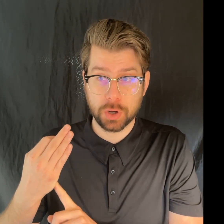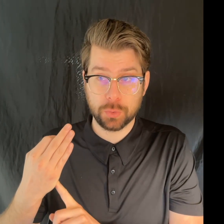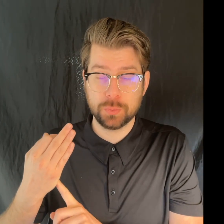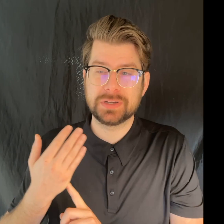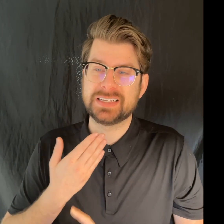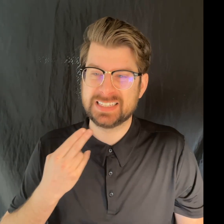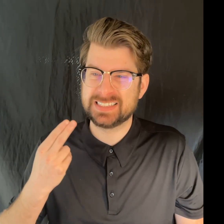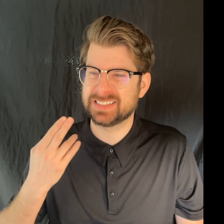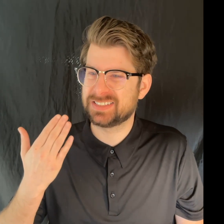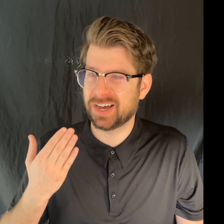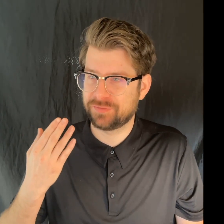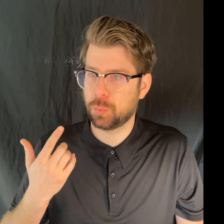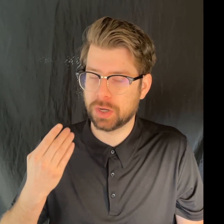Tomorrow is a tough one.